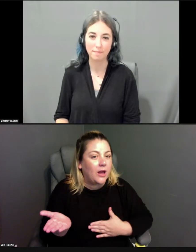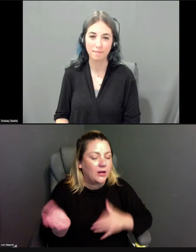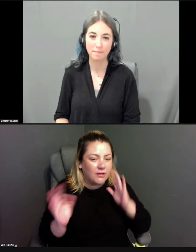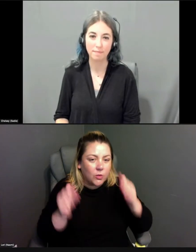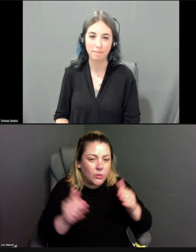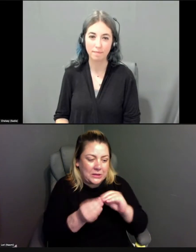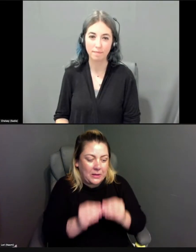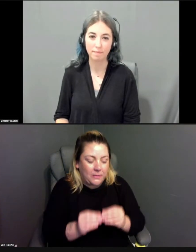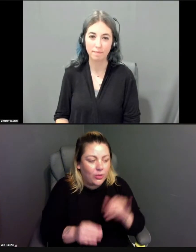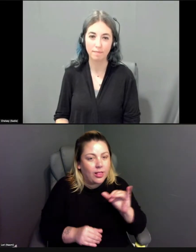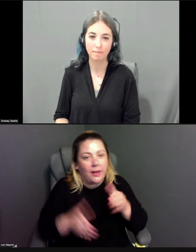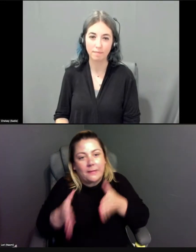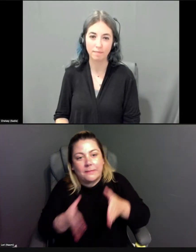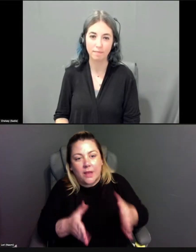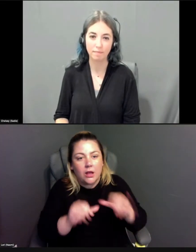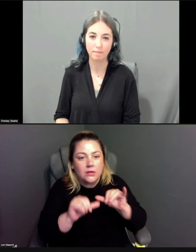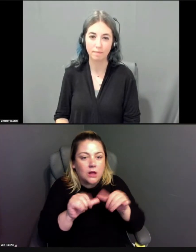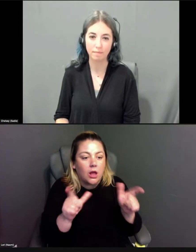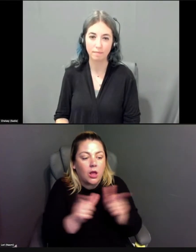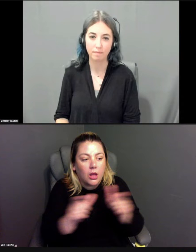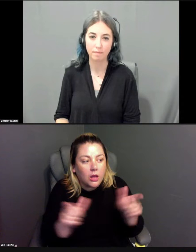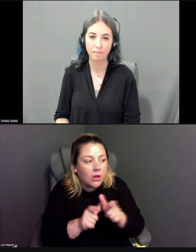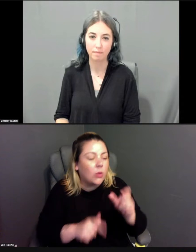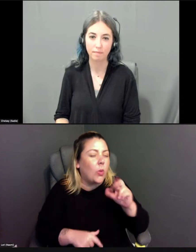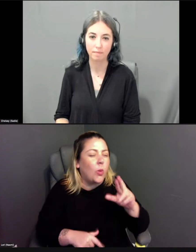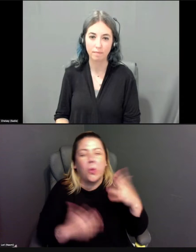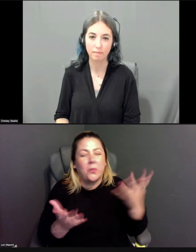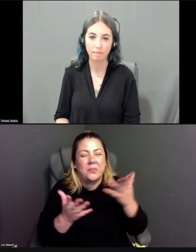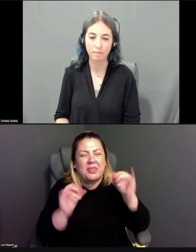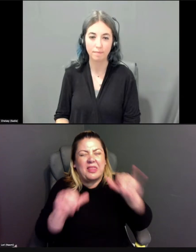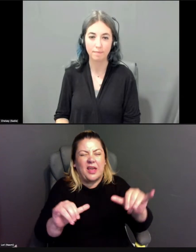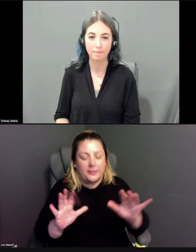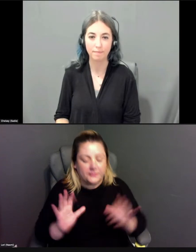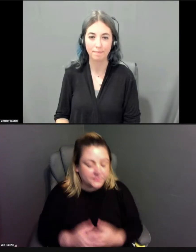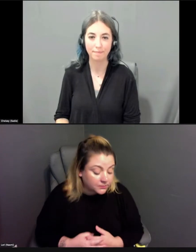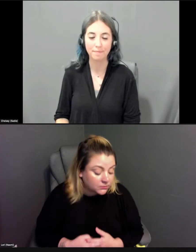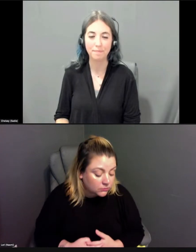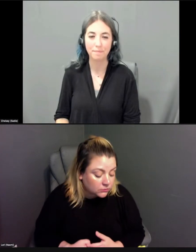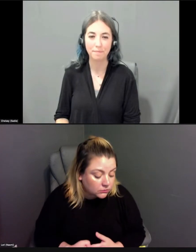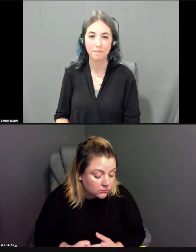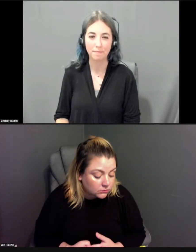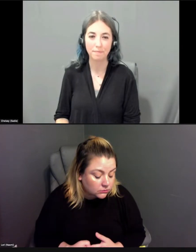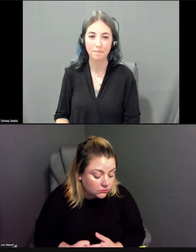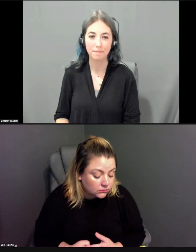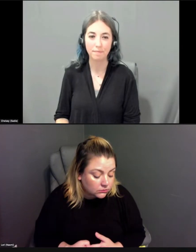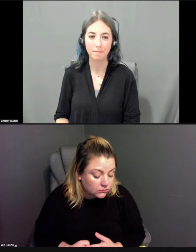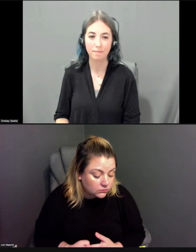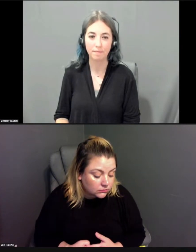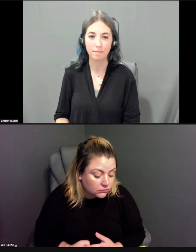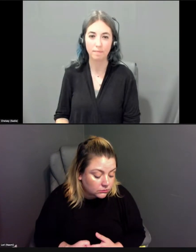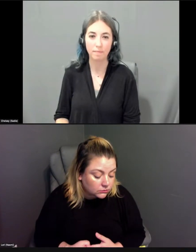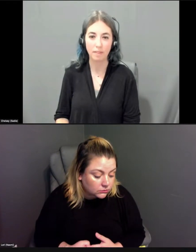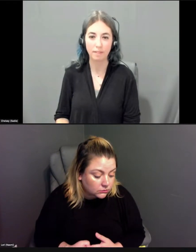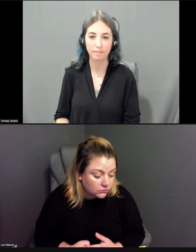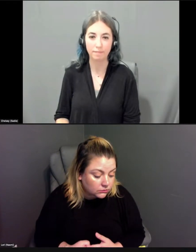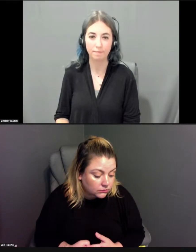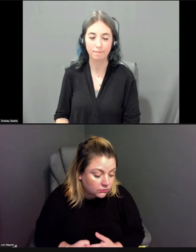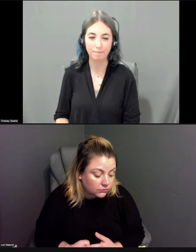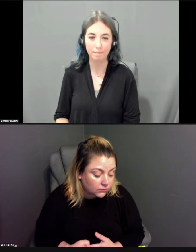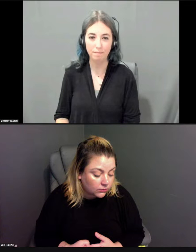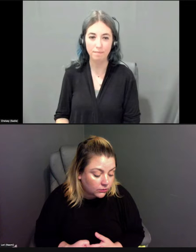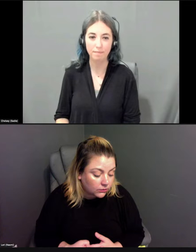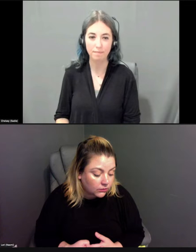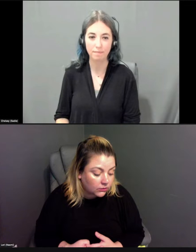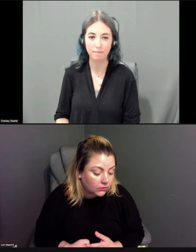So whatever, things like that. And more and more, I was seeing that these people would come in and be